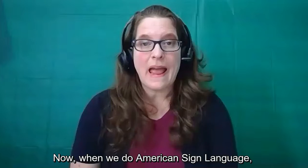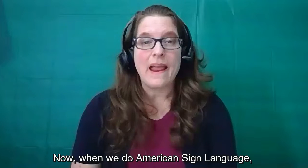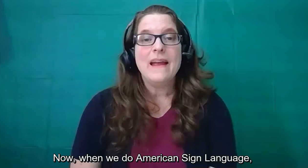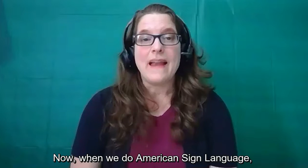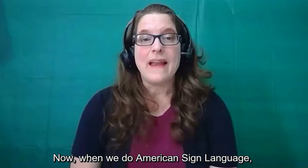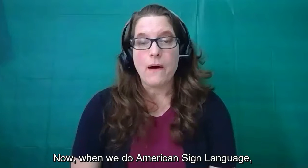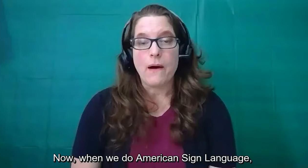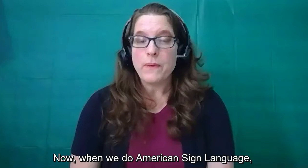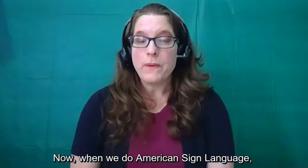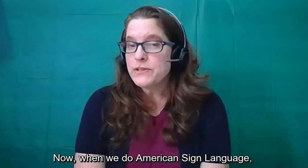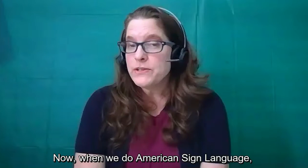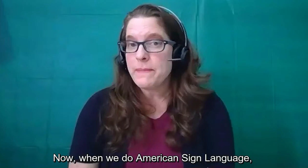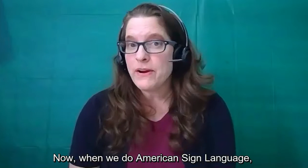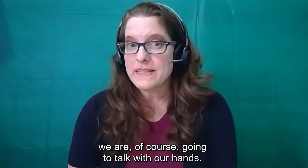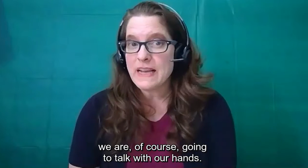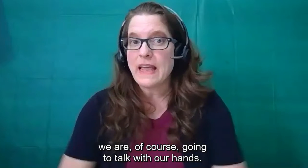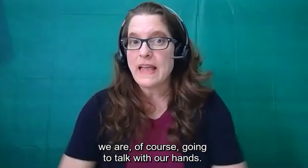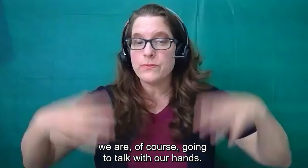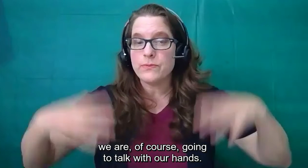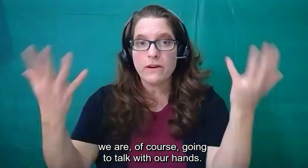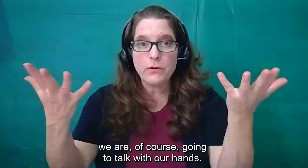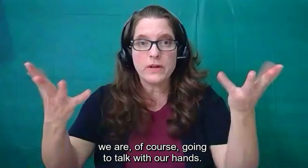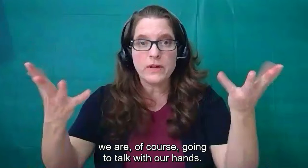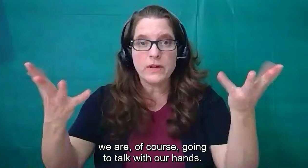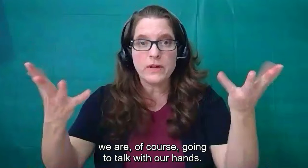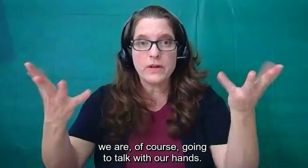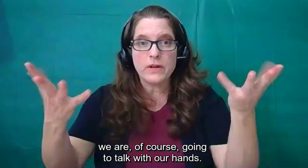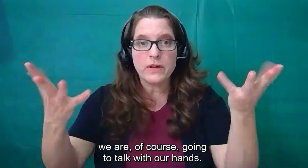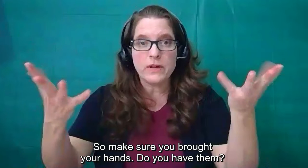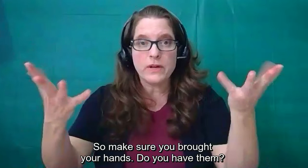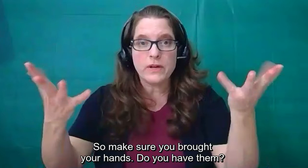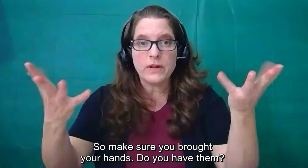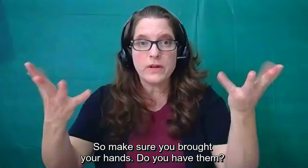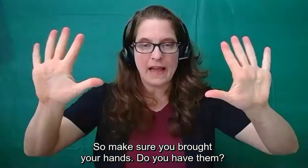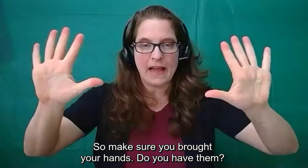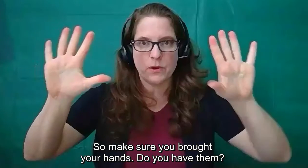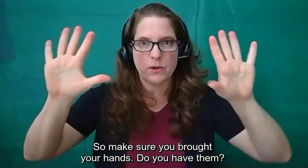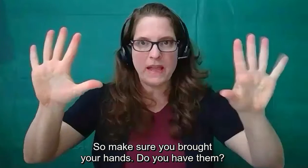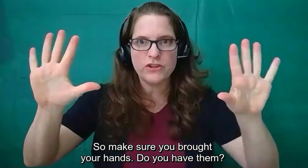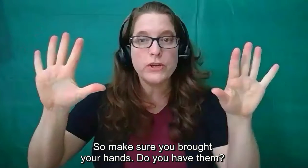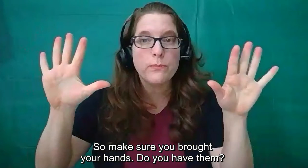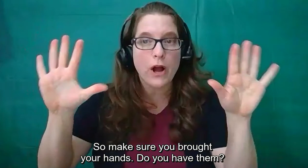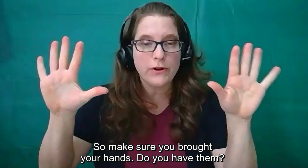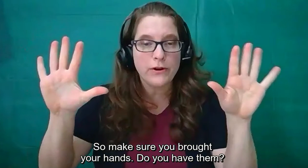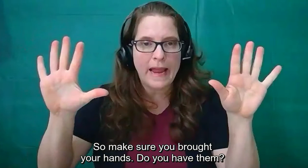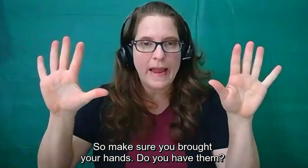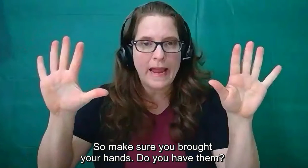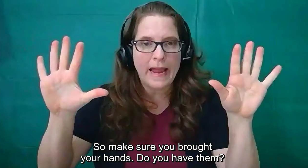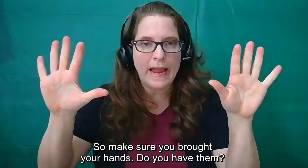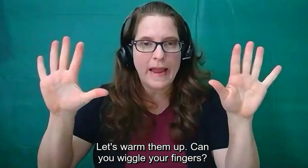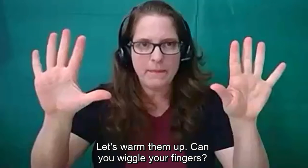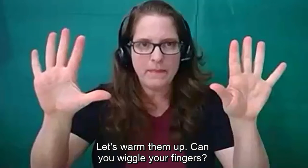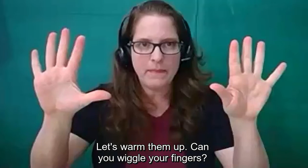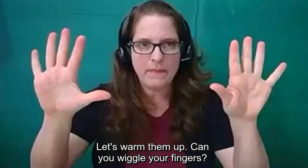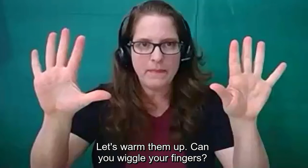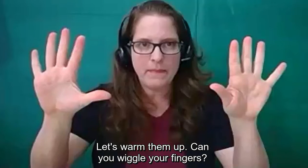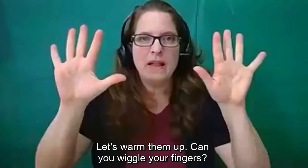when we do American Sign Language, we are, of course, going to talk with our hands. So make sure you brought your hands. Do you have them? Let's warm them up. Can you wiggle